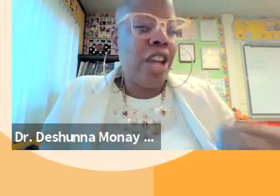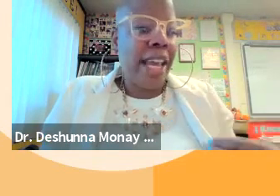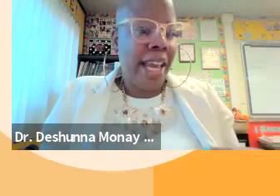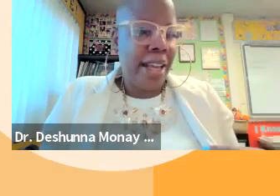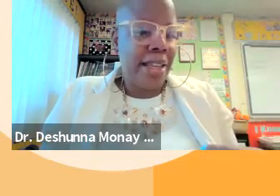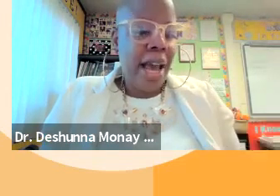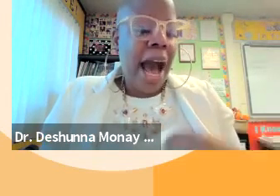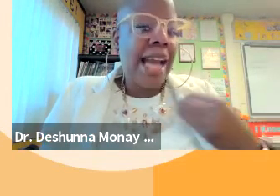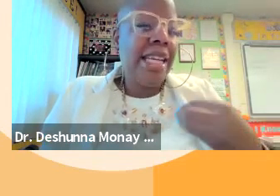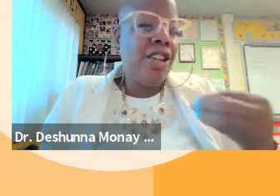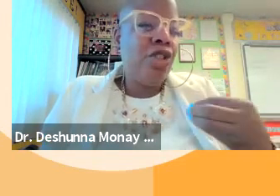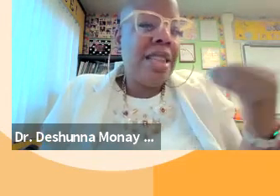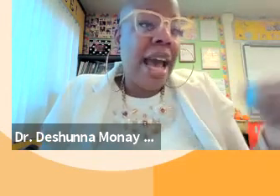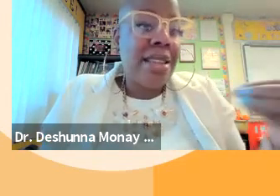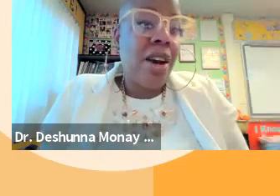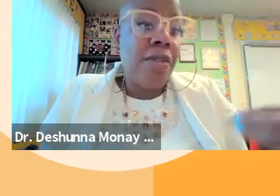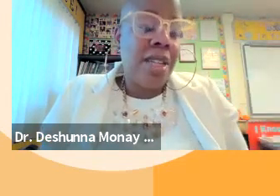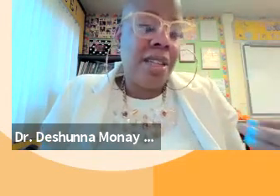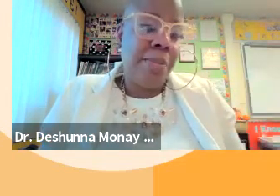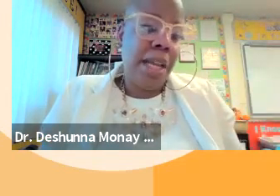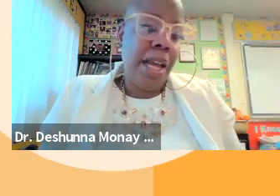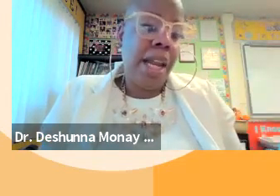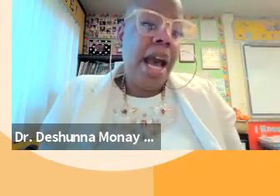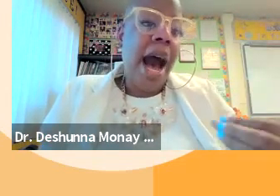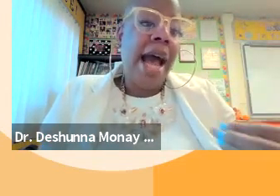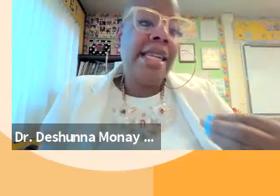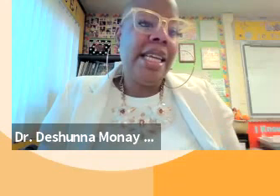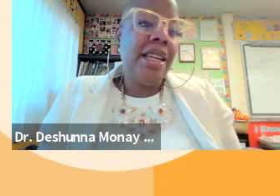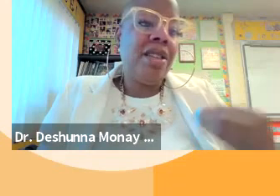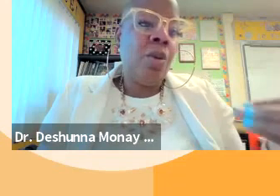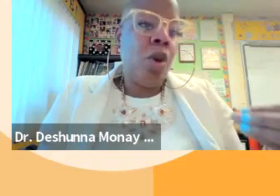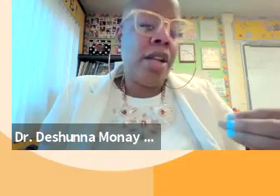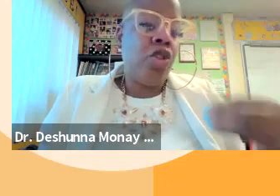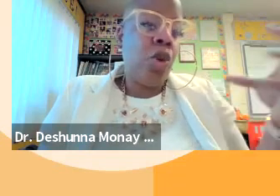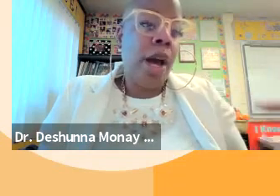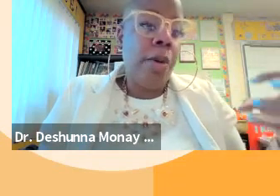need those check-ins. I need that self-discipline.